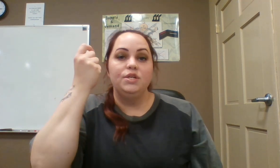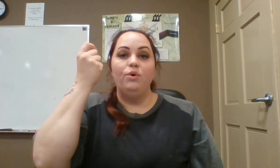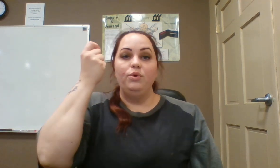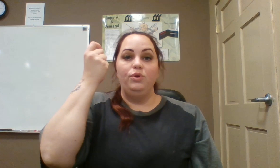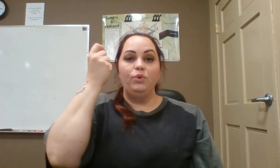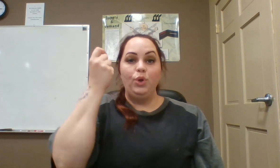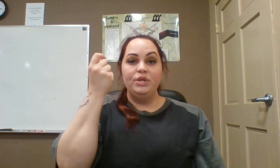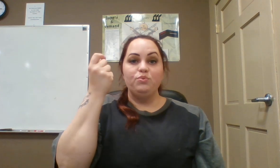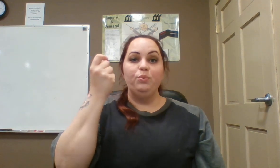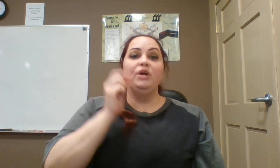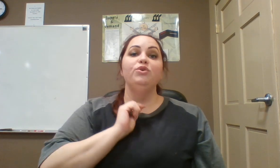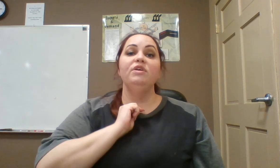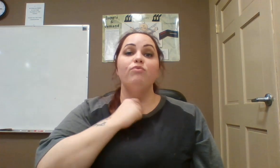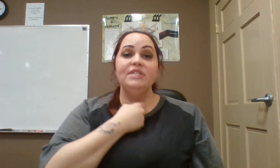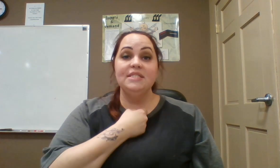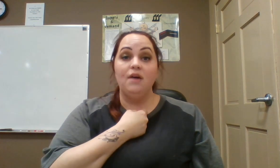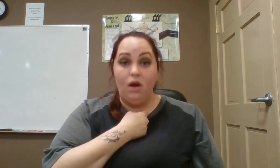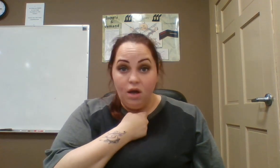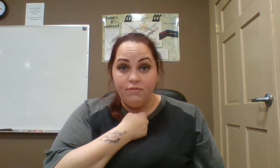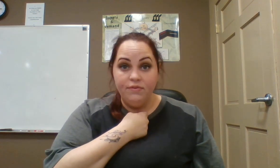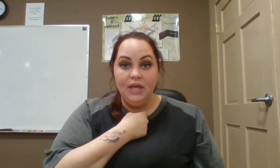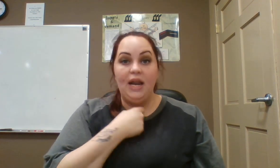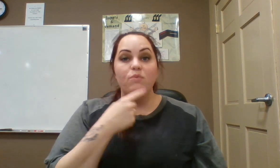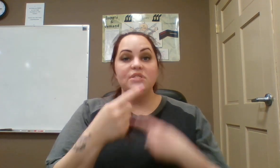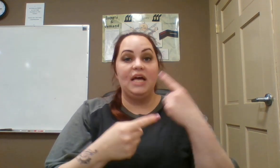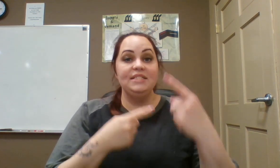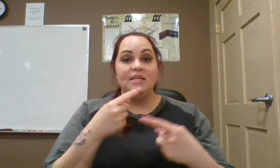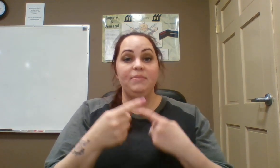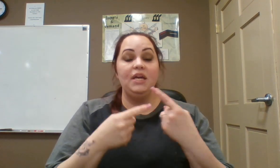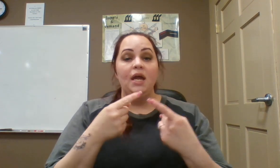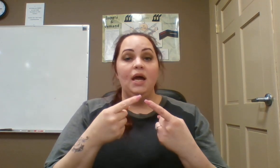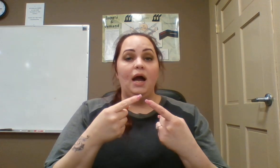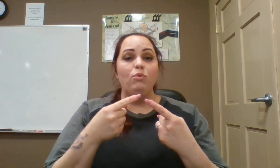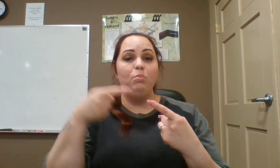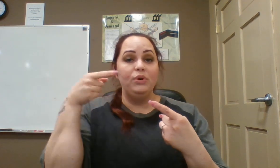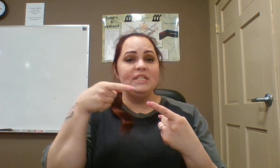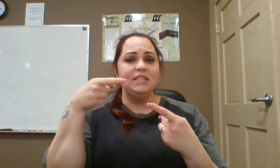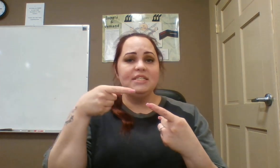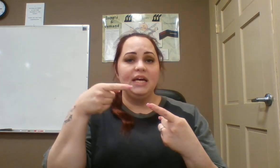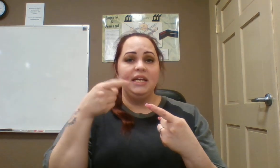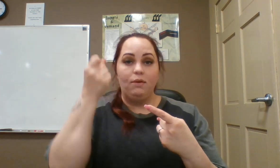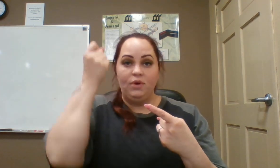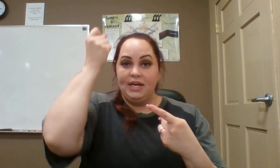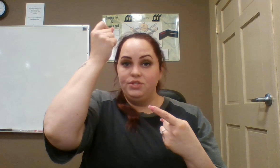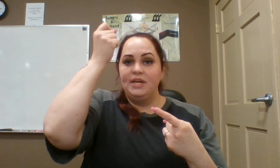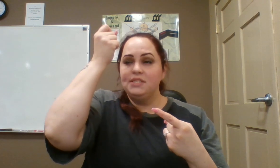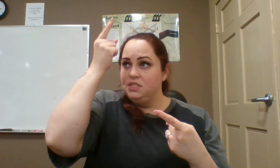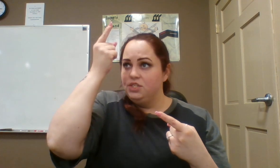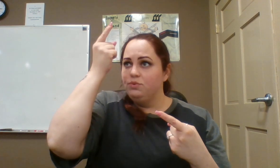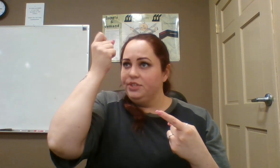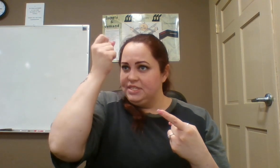So you will notice when we are doing voices off and I will sign something, I will point at the sign and I will ask you guys, did you